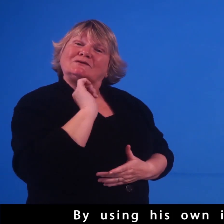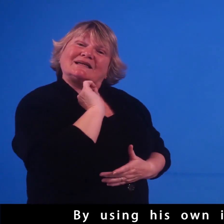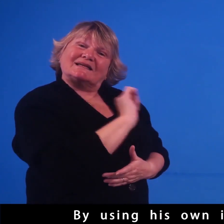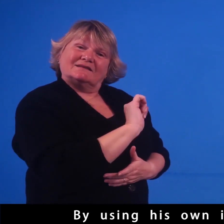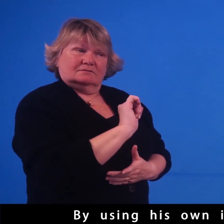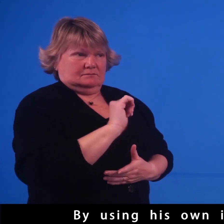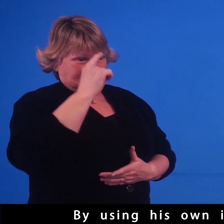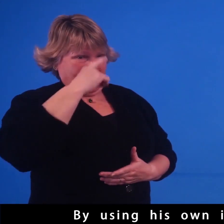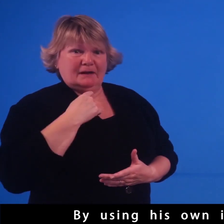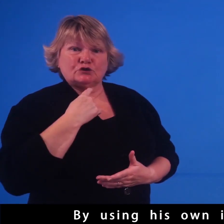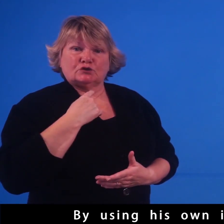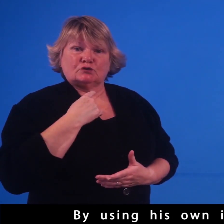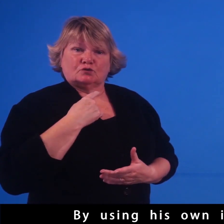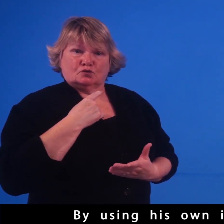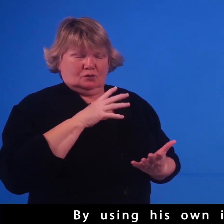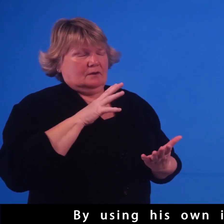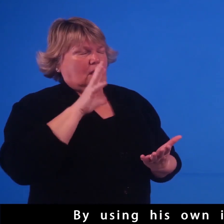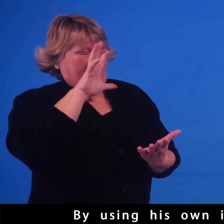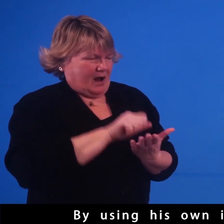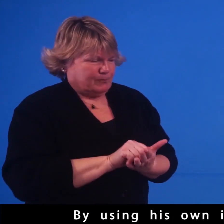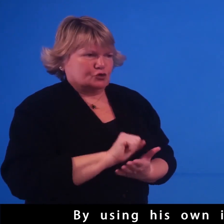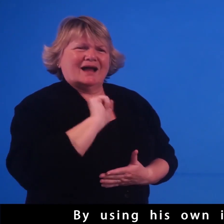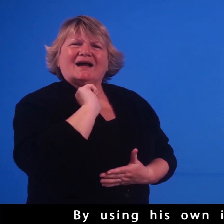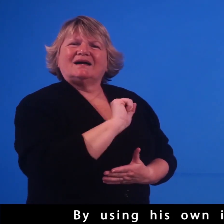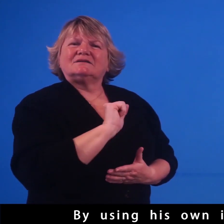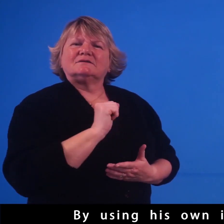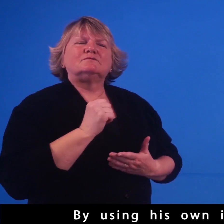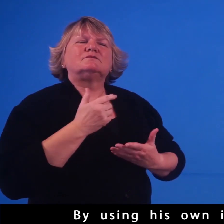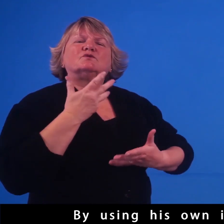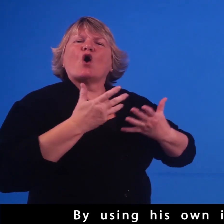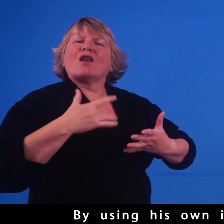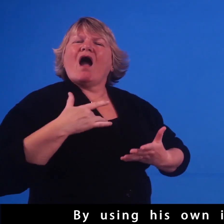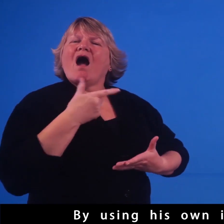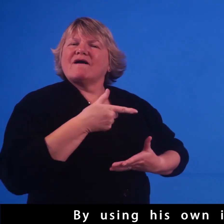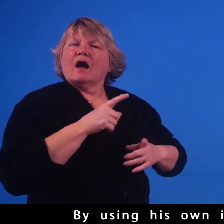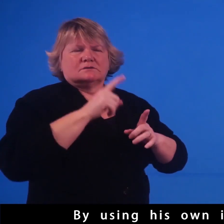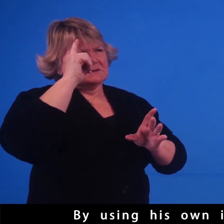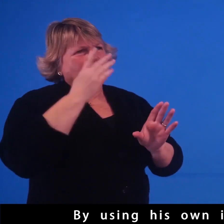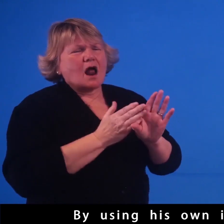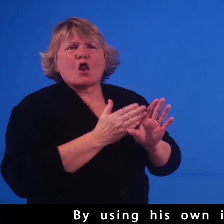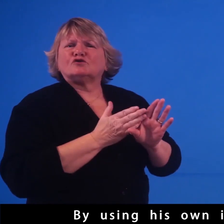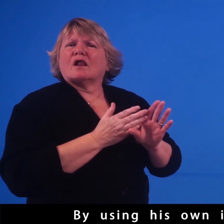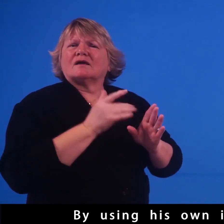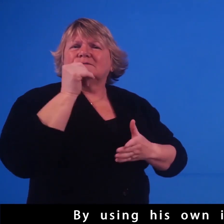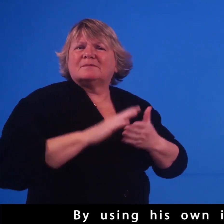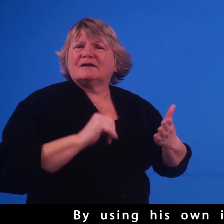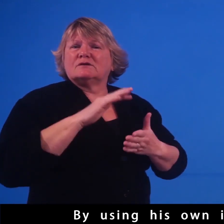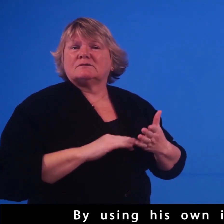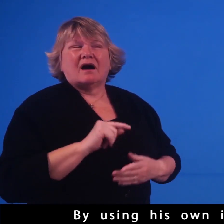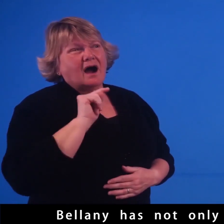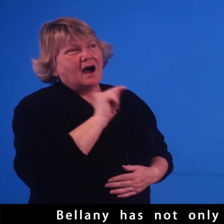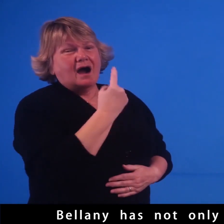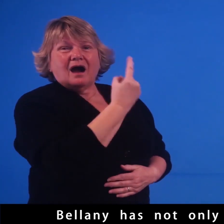By using his own image to capture his autobiographical and psychological experiences,